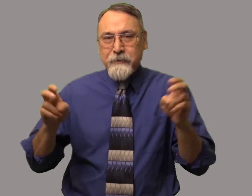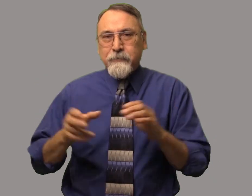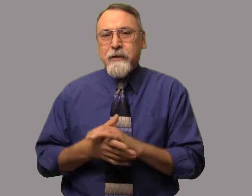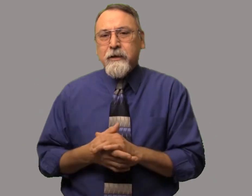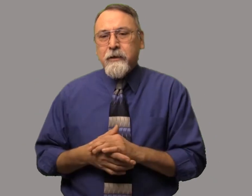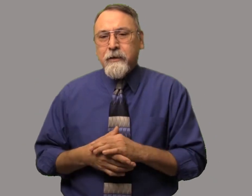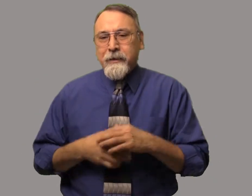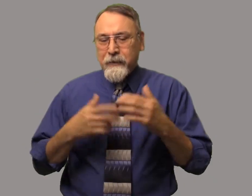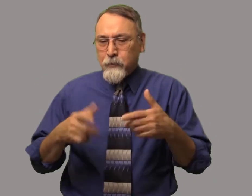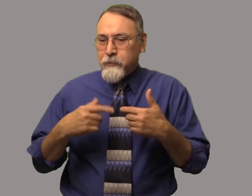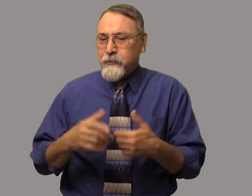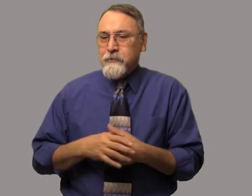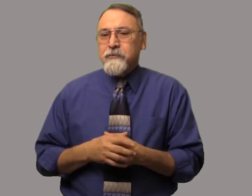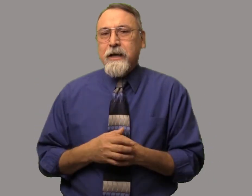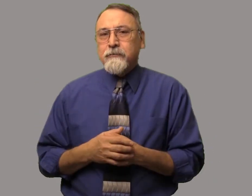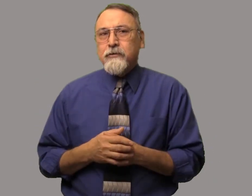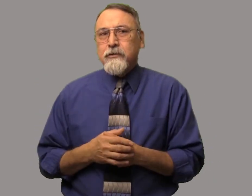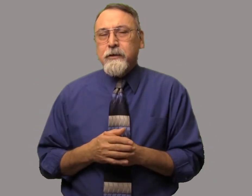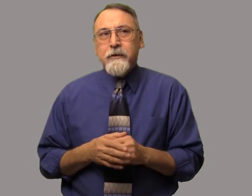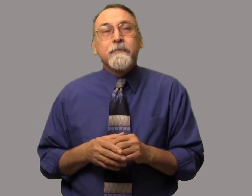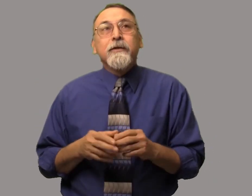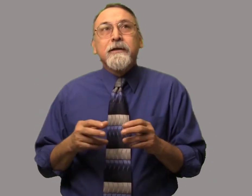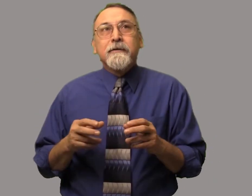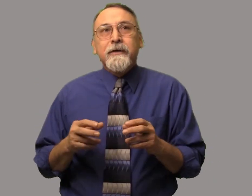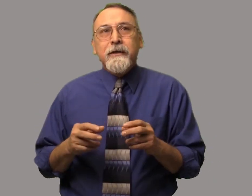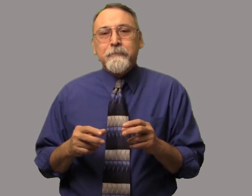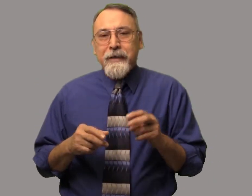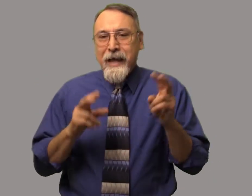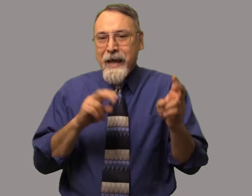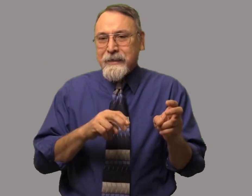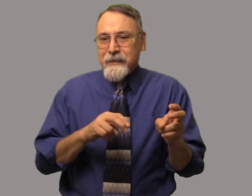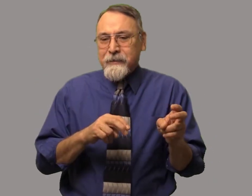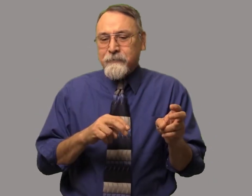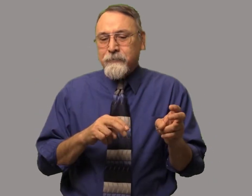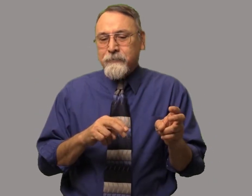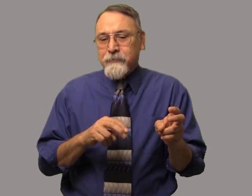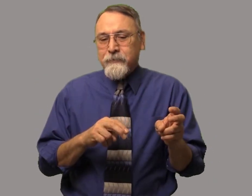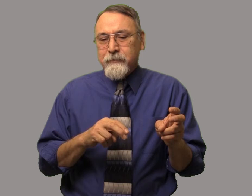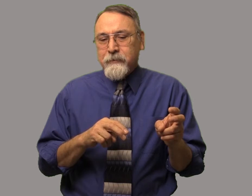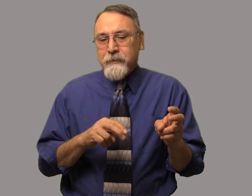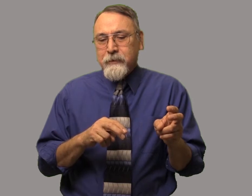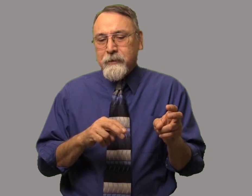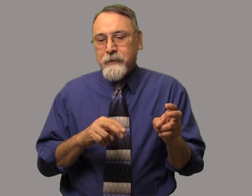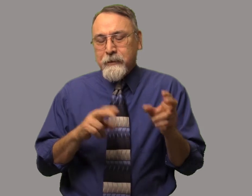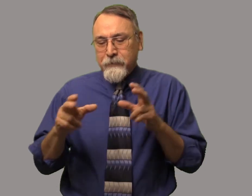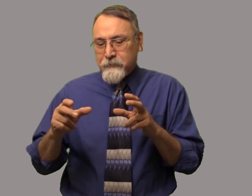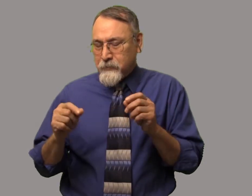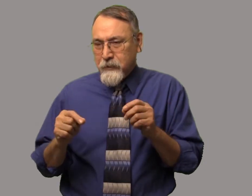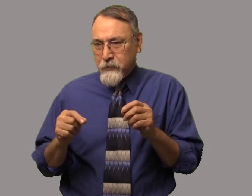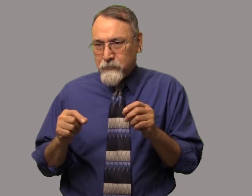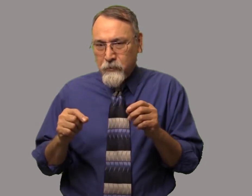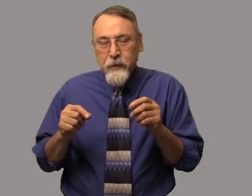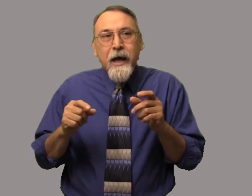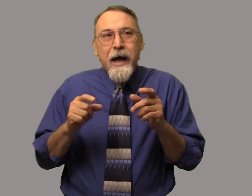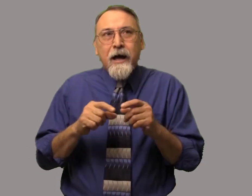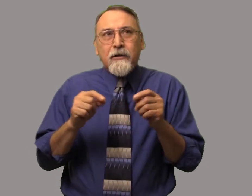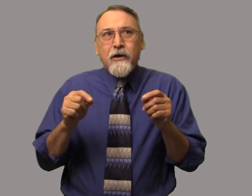active. And that's one of the things that you have to do is develop an active event scenario. So how long